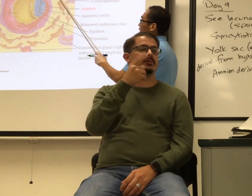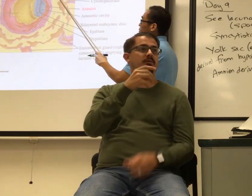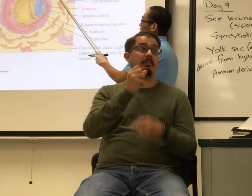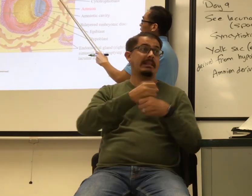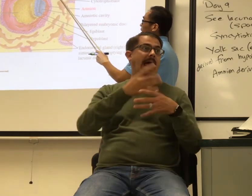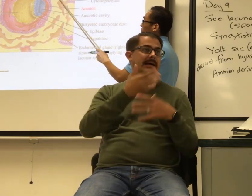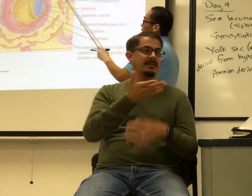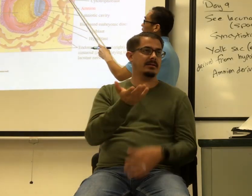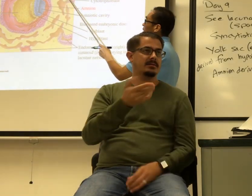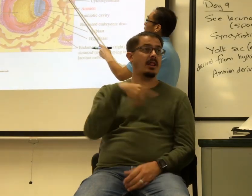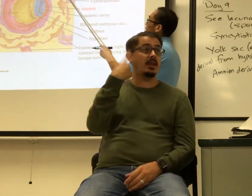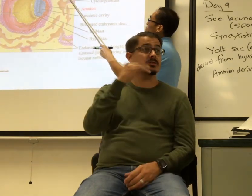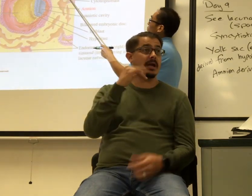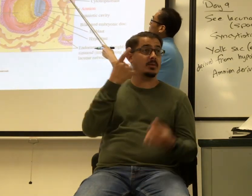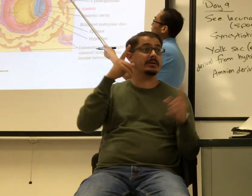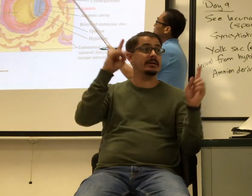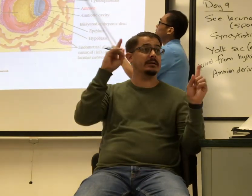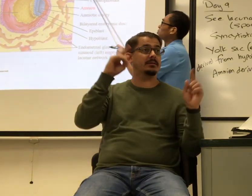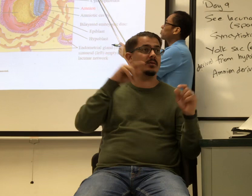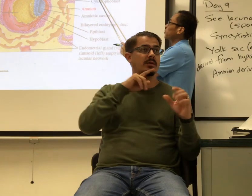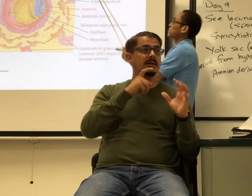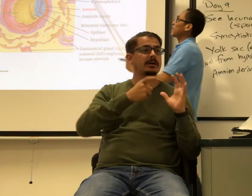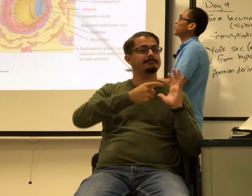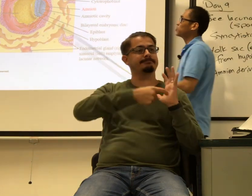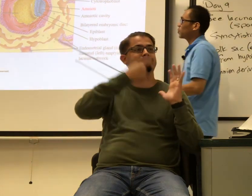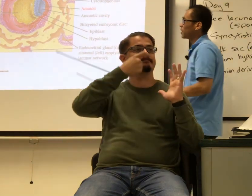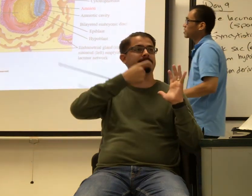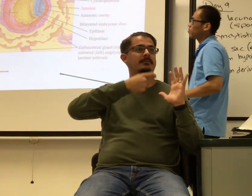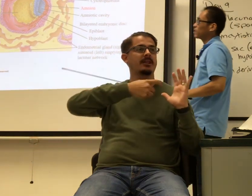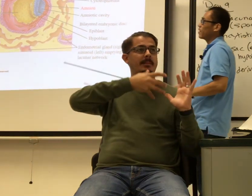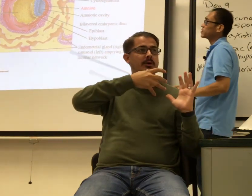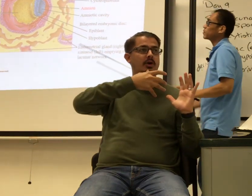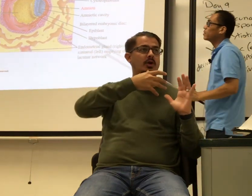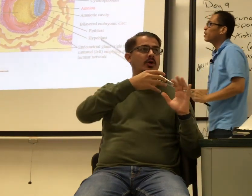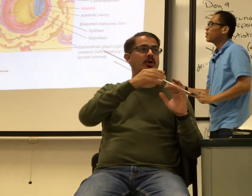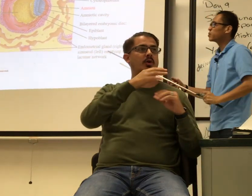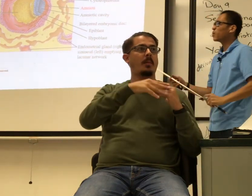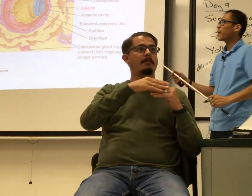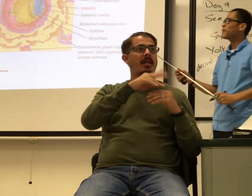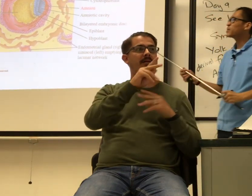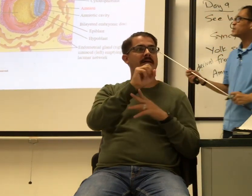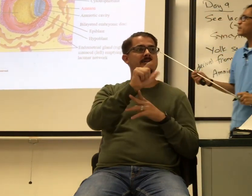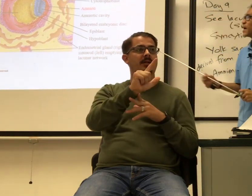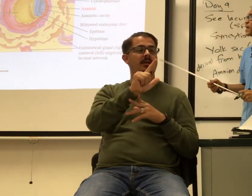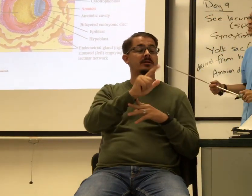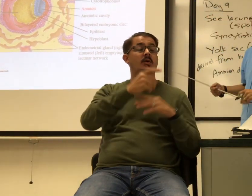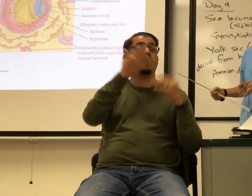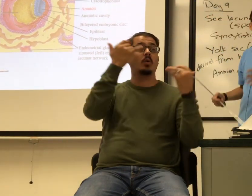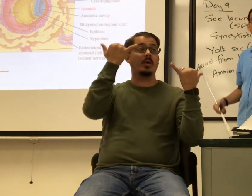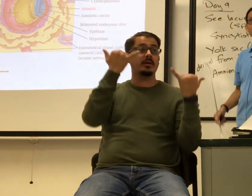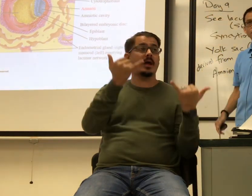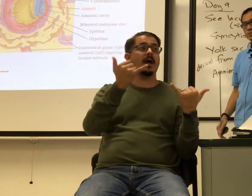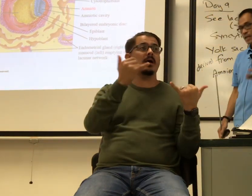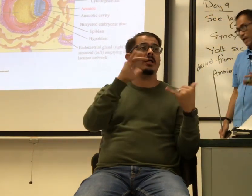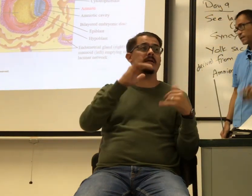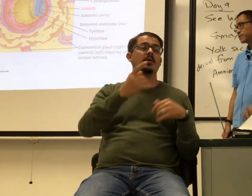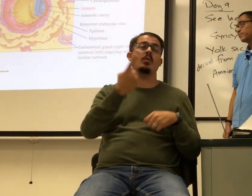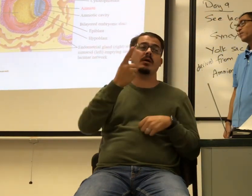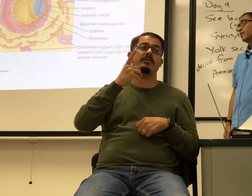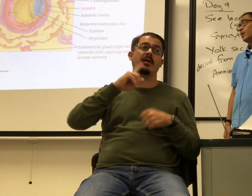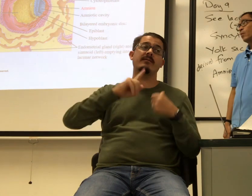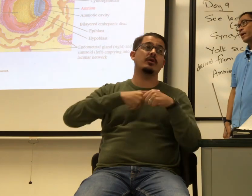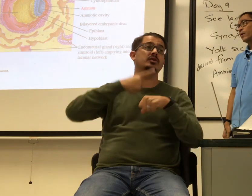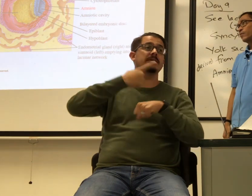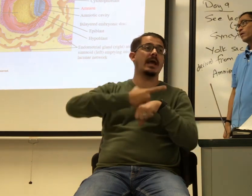it looks like we did it. We've nicked the maternal sinusoid, that's a blood vessel. So at this stage is probably one of the first